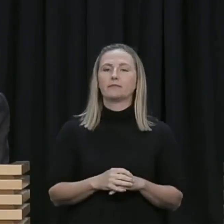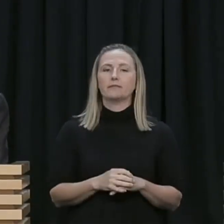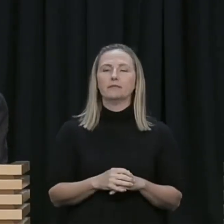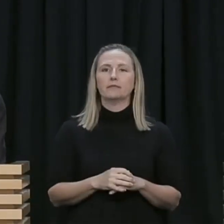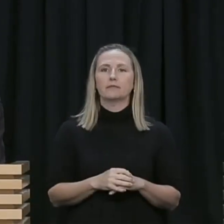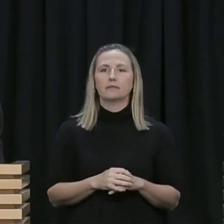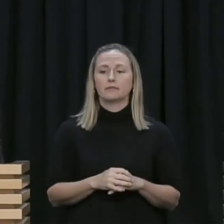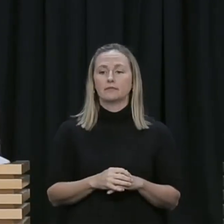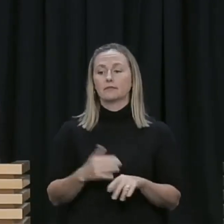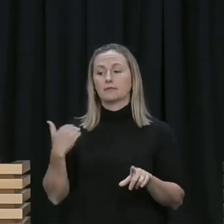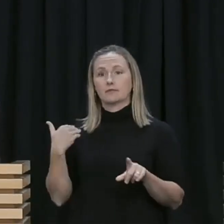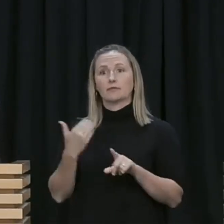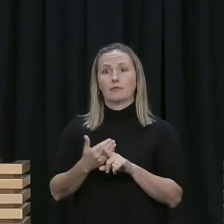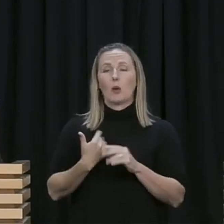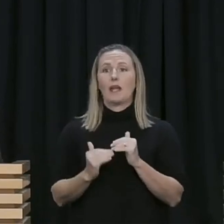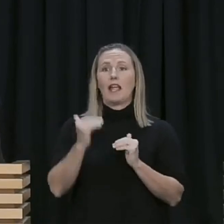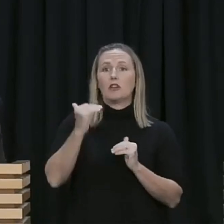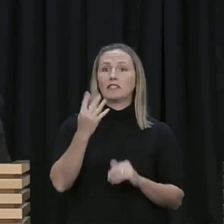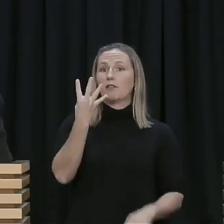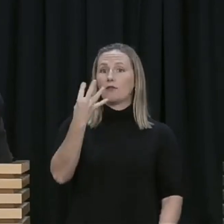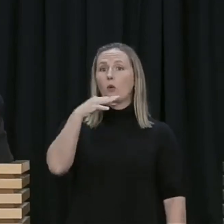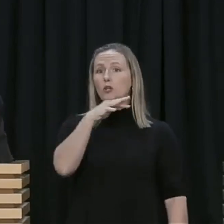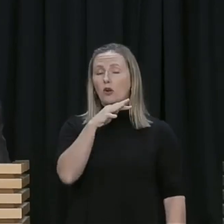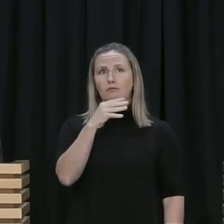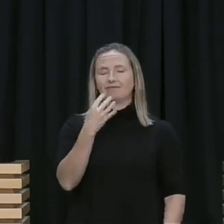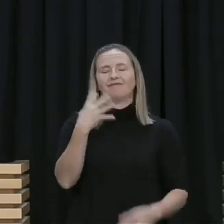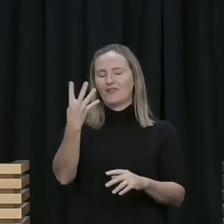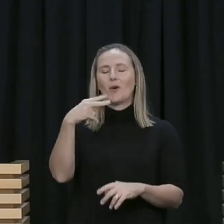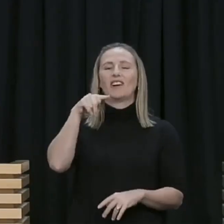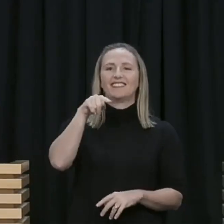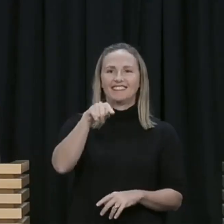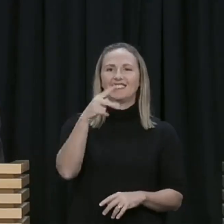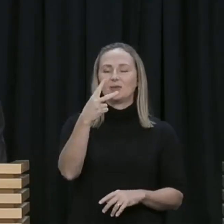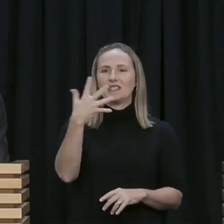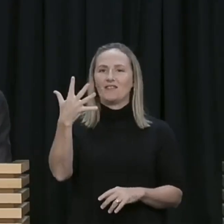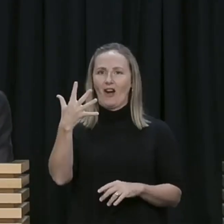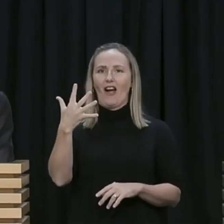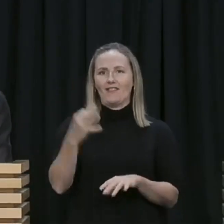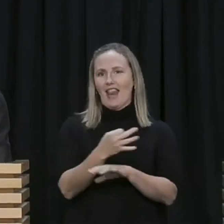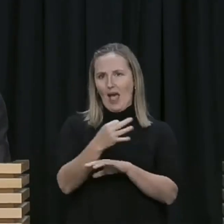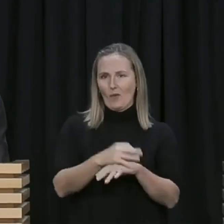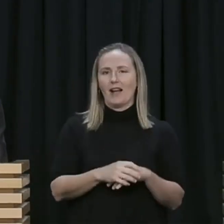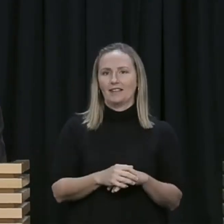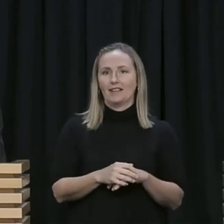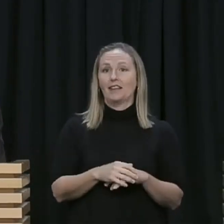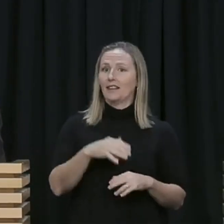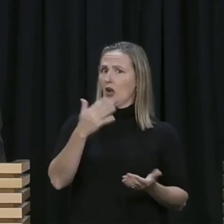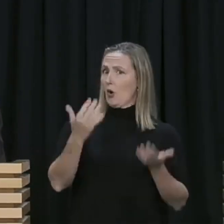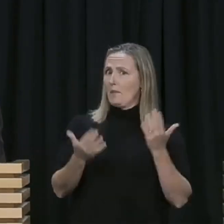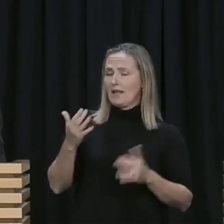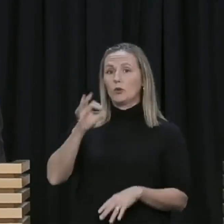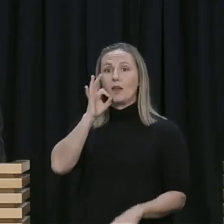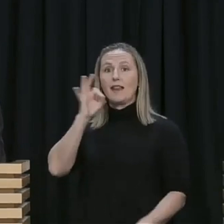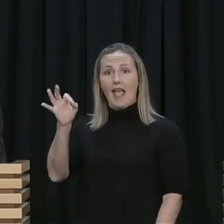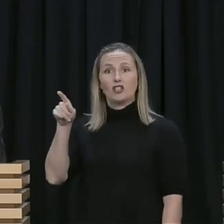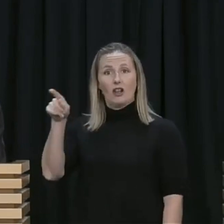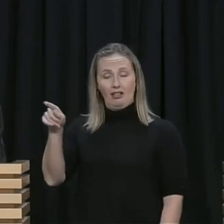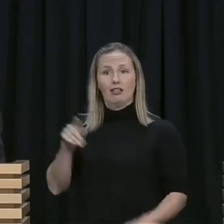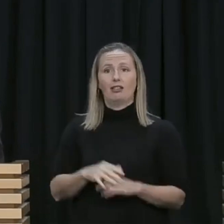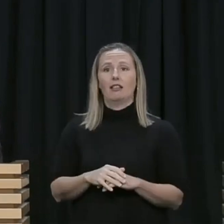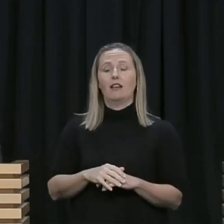by $4.25 an hour in total. That is significant when compared to the $3.75 increase that occurred over the